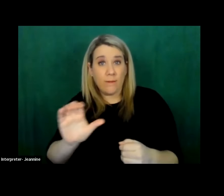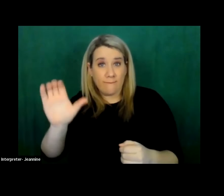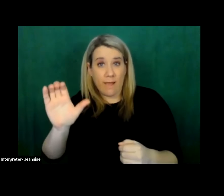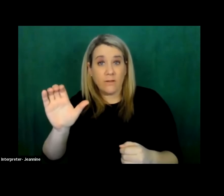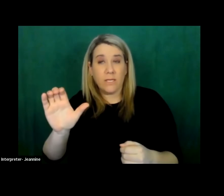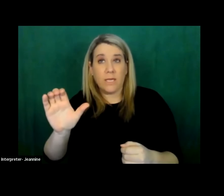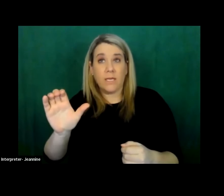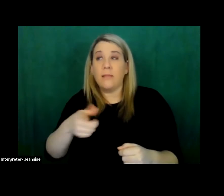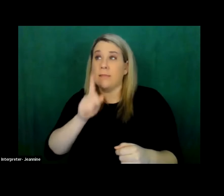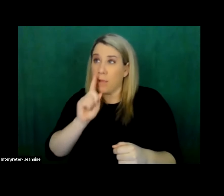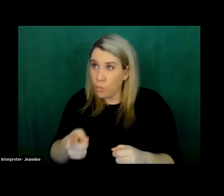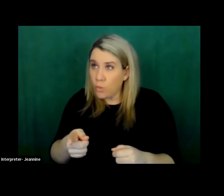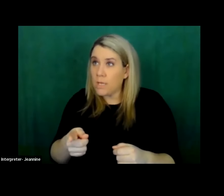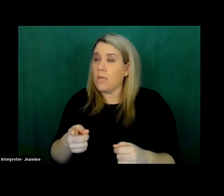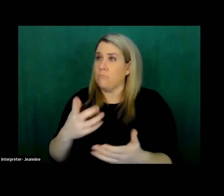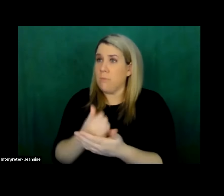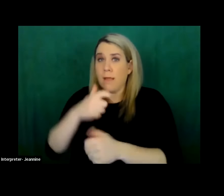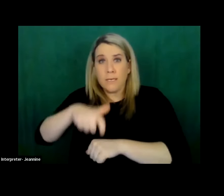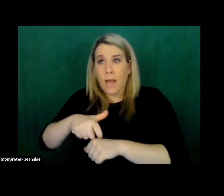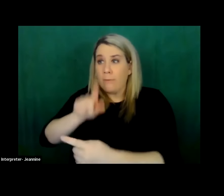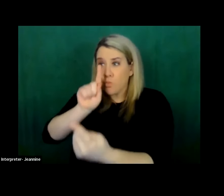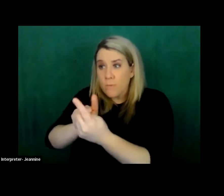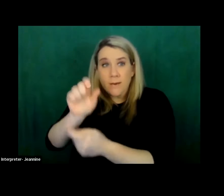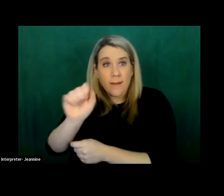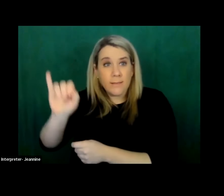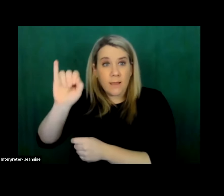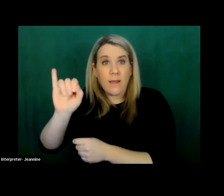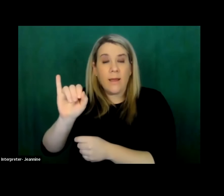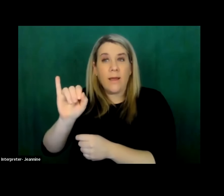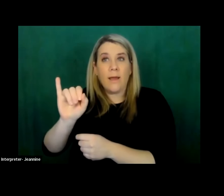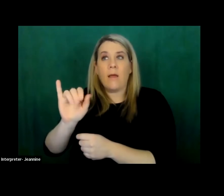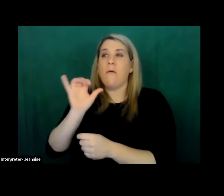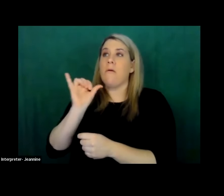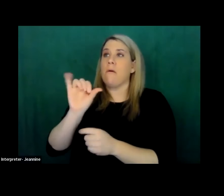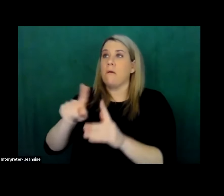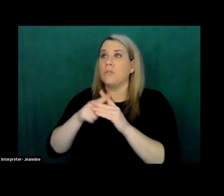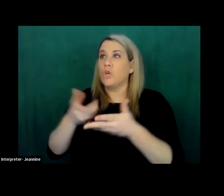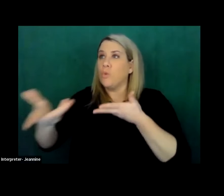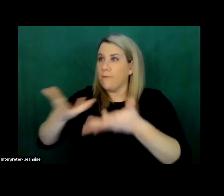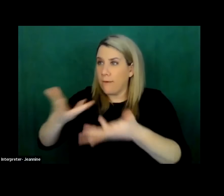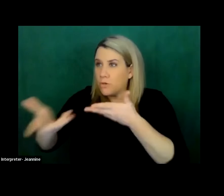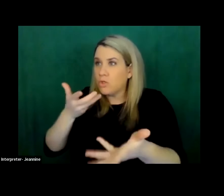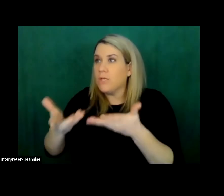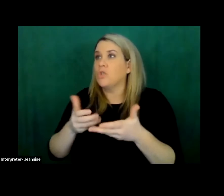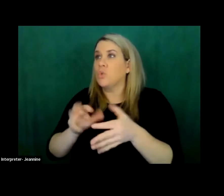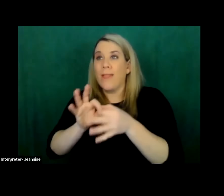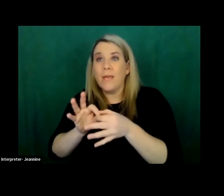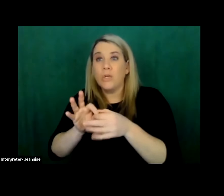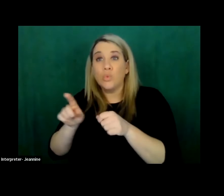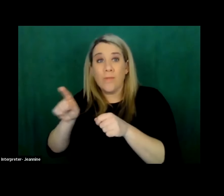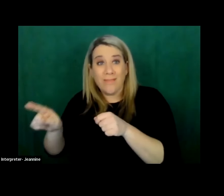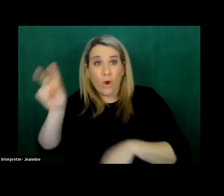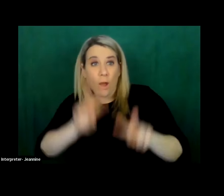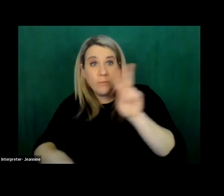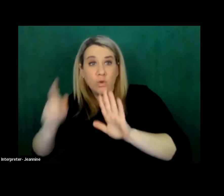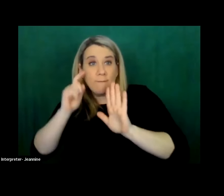really take time to meet with their SI leaders and vice versa is conversations start shaping around observations that the SI leaders having within lecture